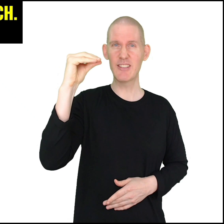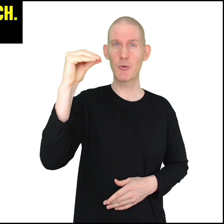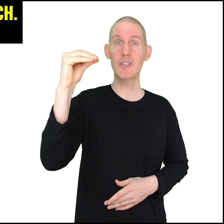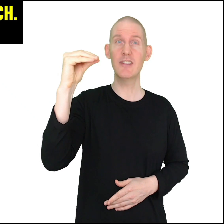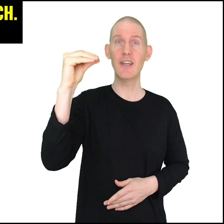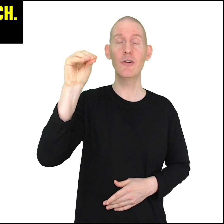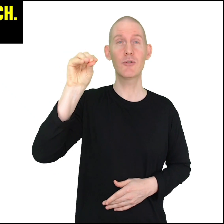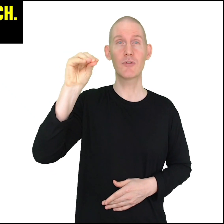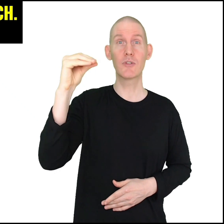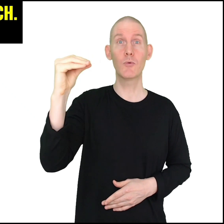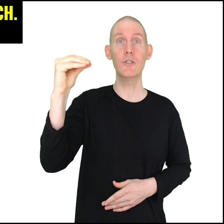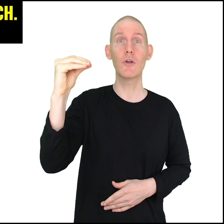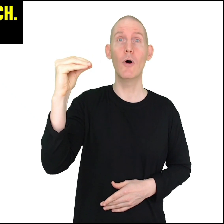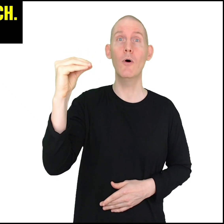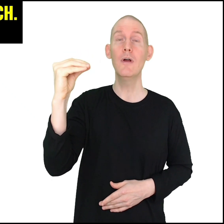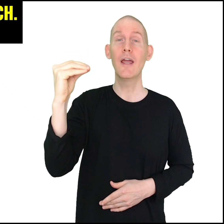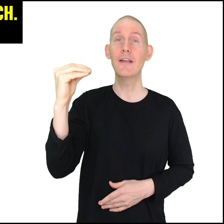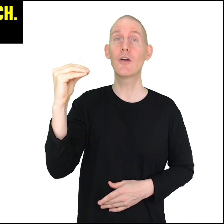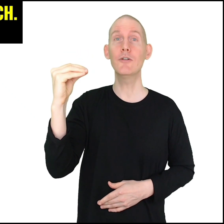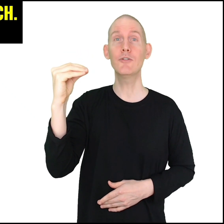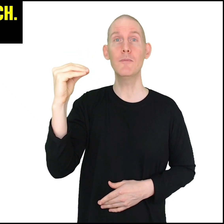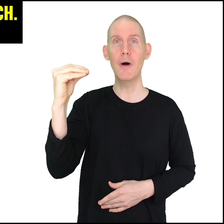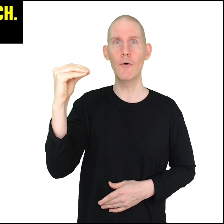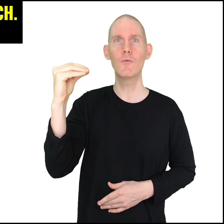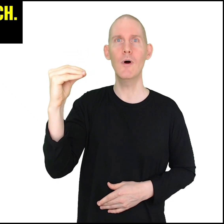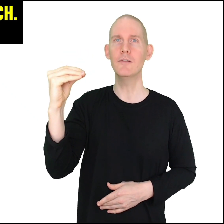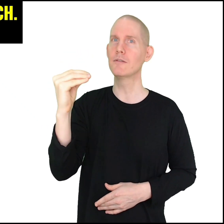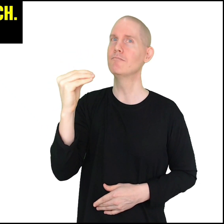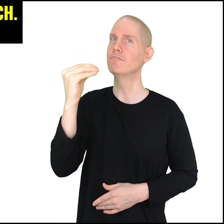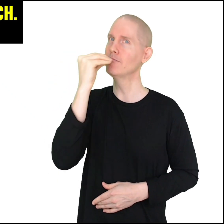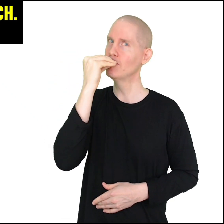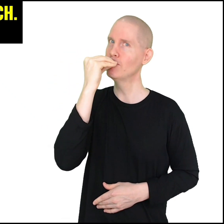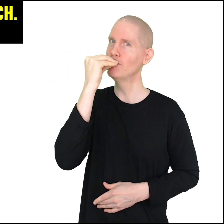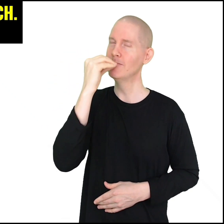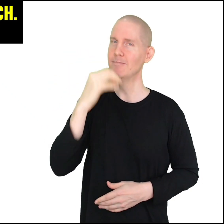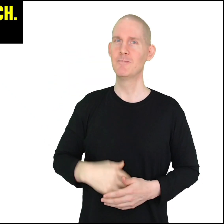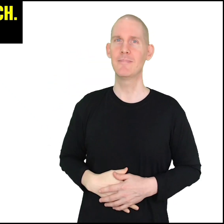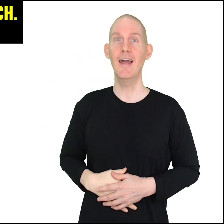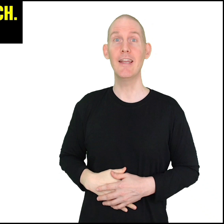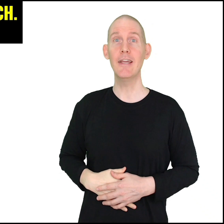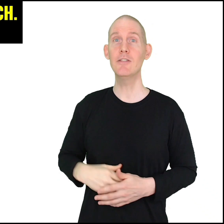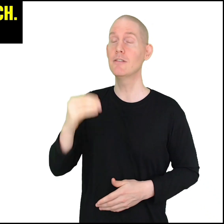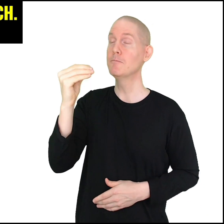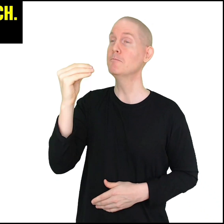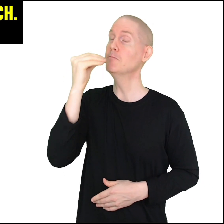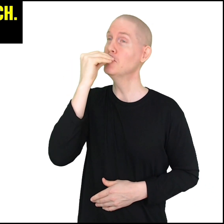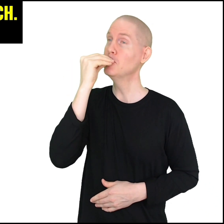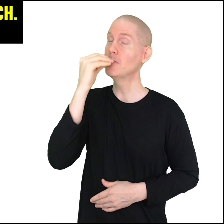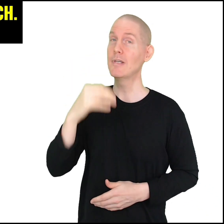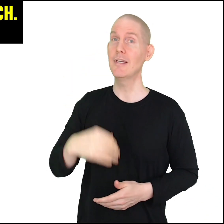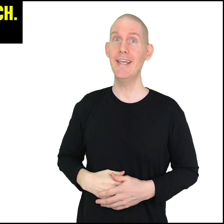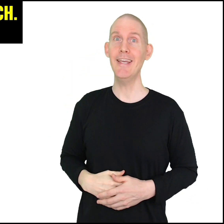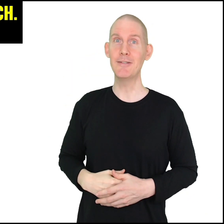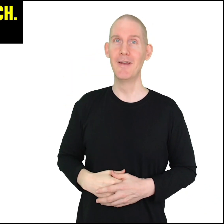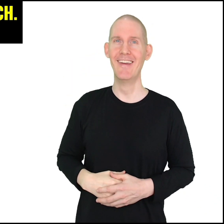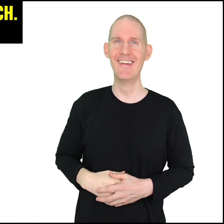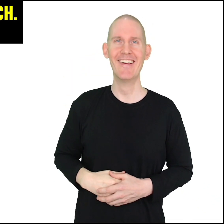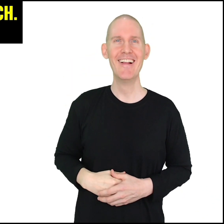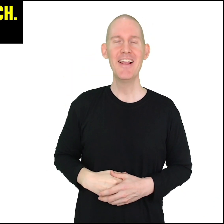Squish it down so it's a squished O and touch your mouth once. That is eat. If